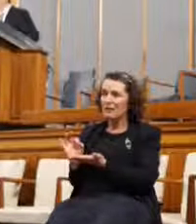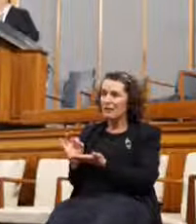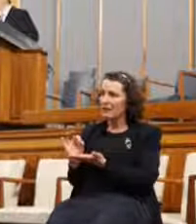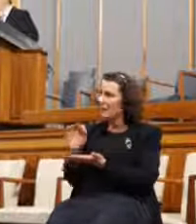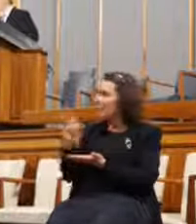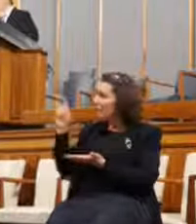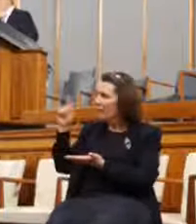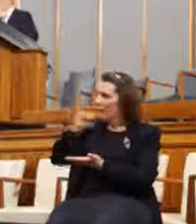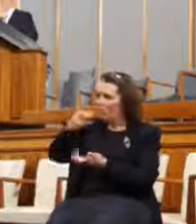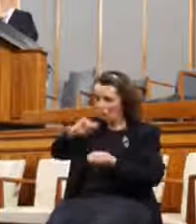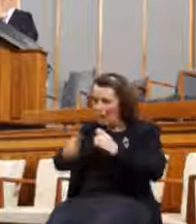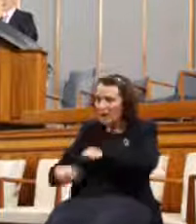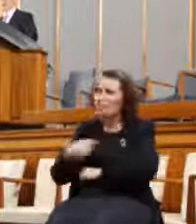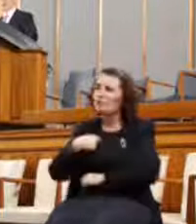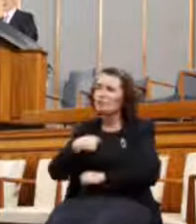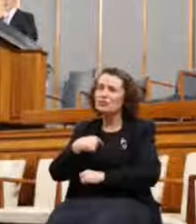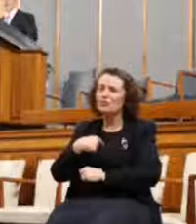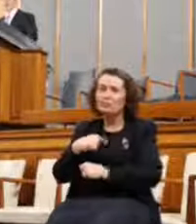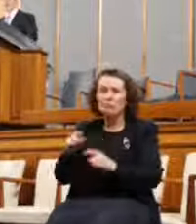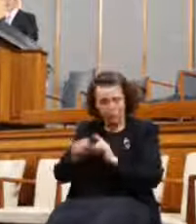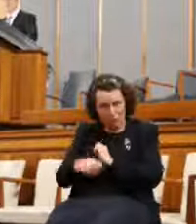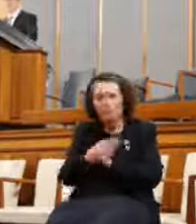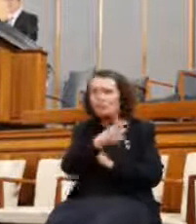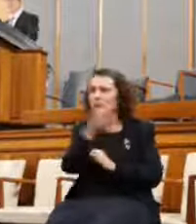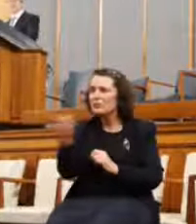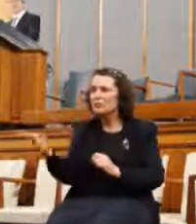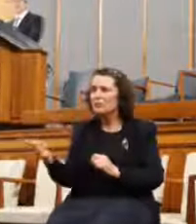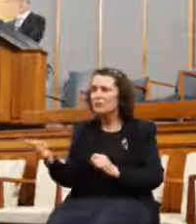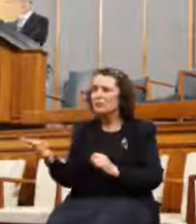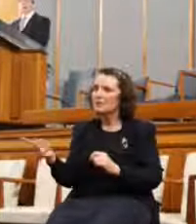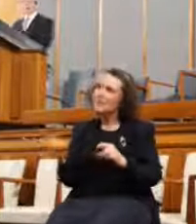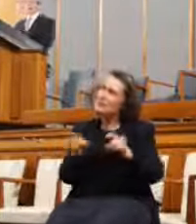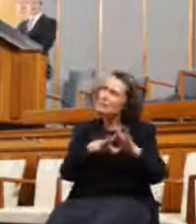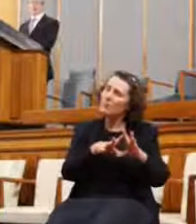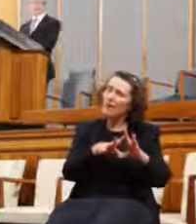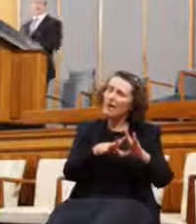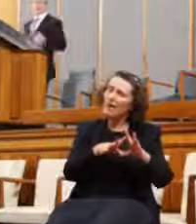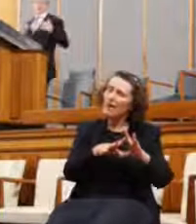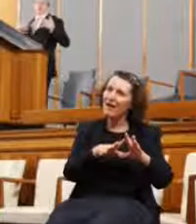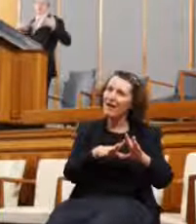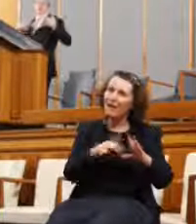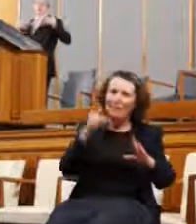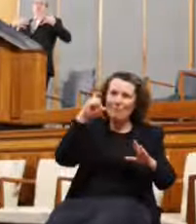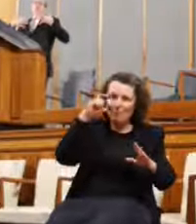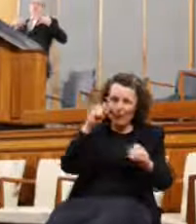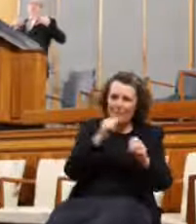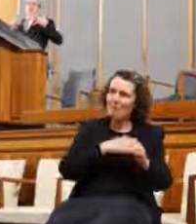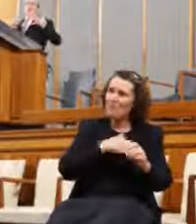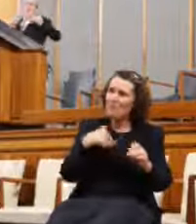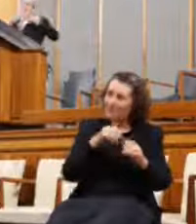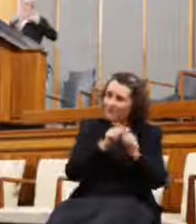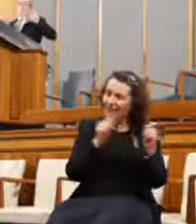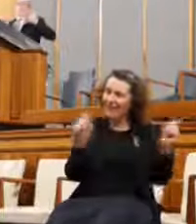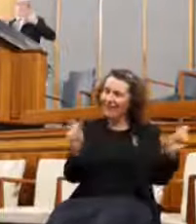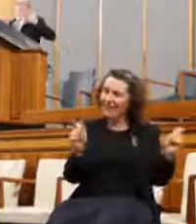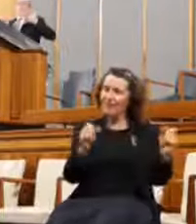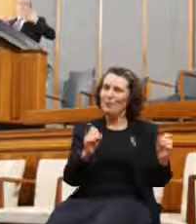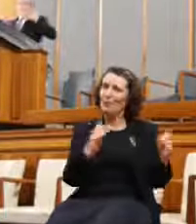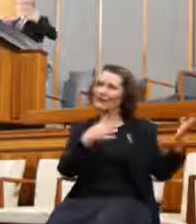different. You will be changed as the landscape. That old nature, constantly for me,